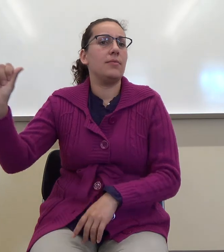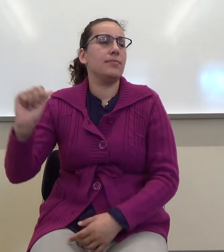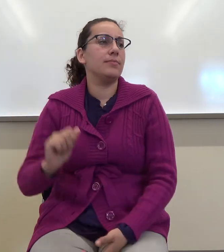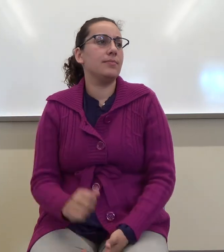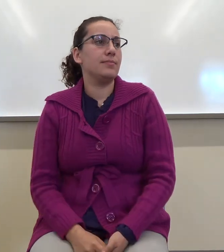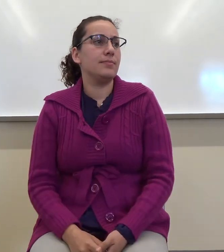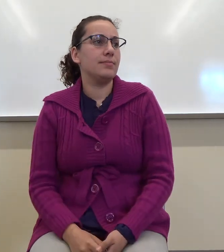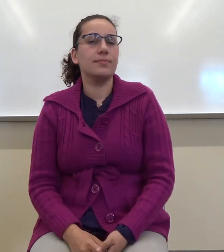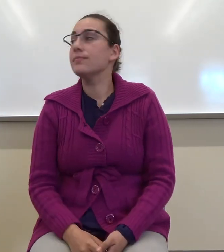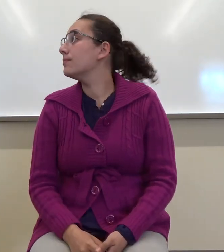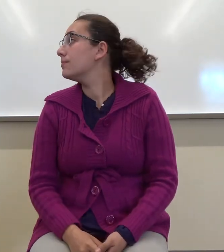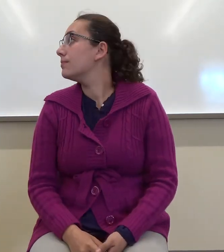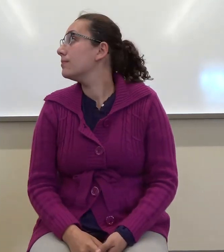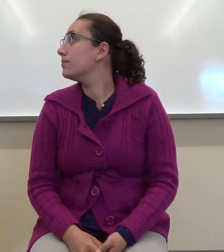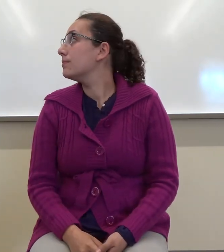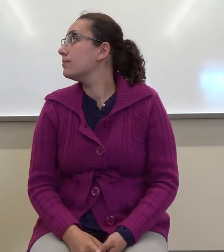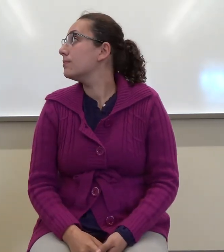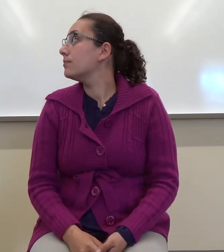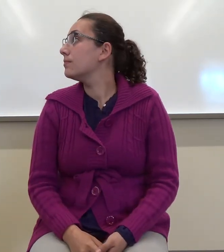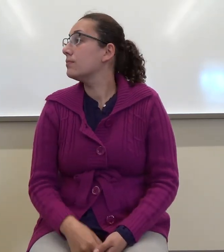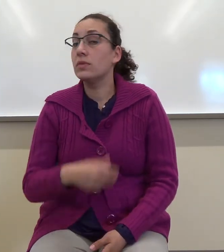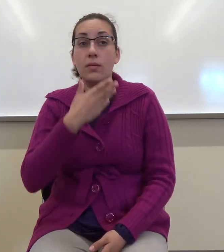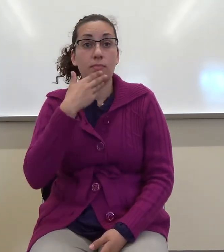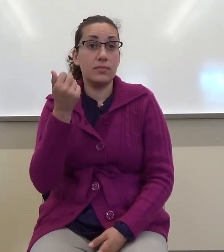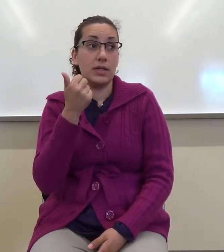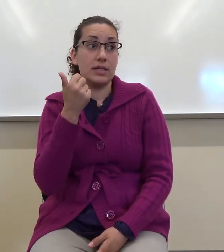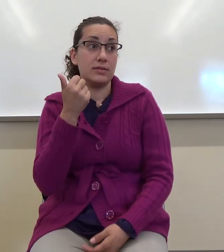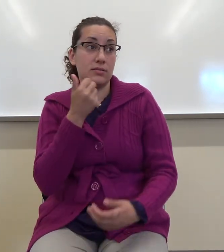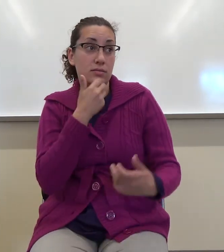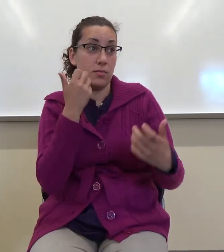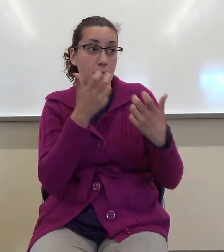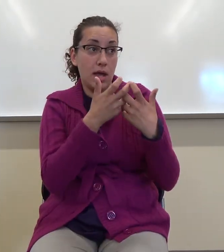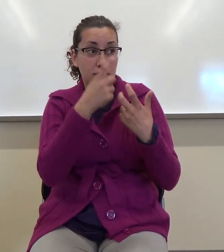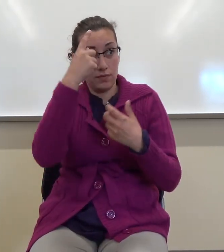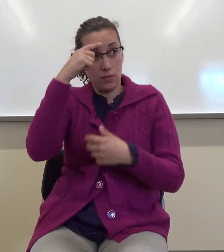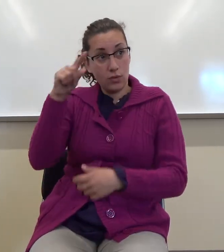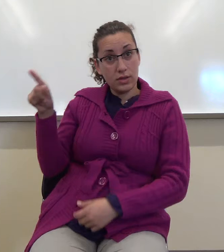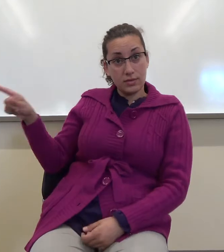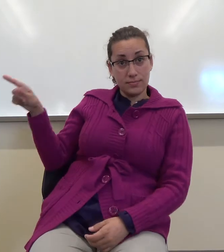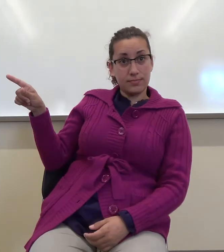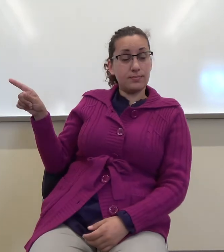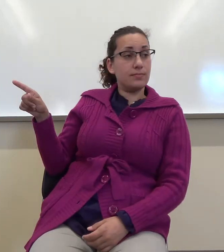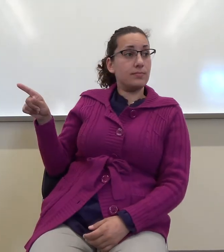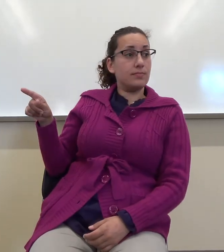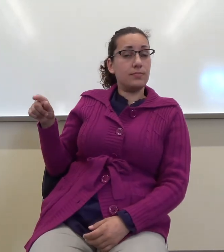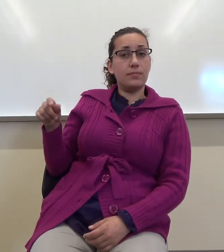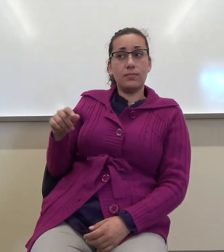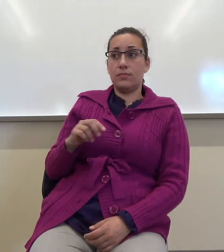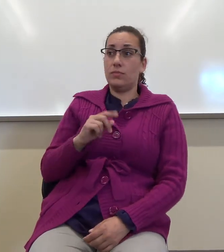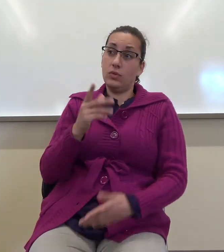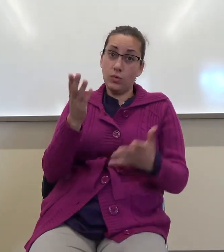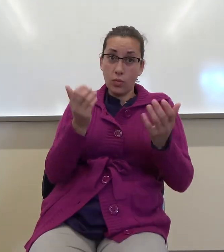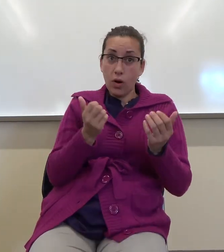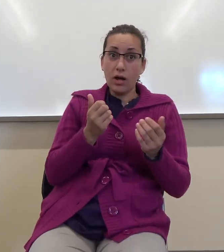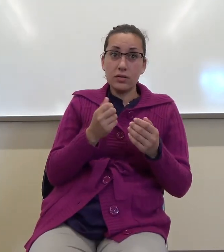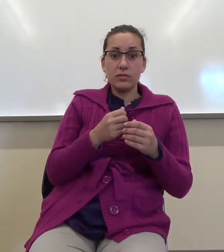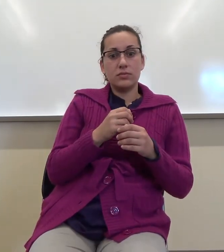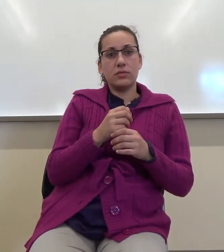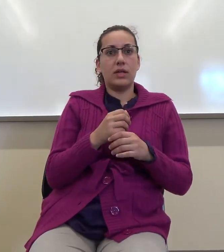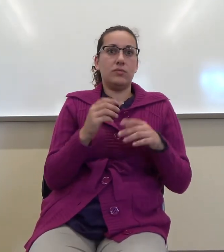closest thing to that, so you can do that. If you want to go through all those steps, you can, but you notice I've taken